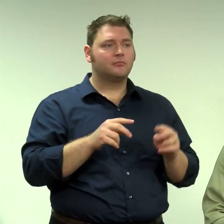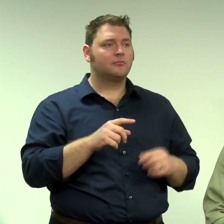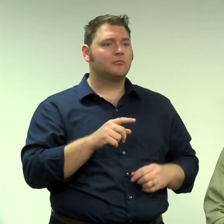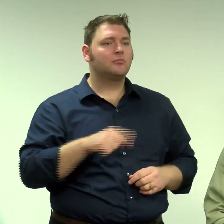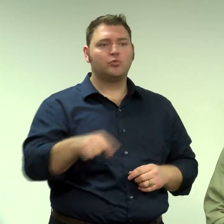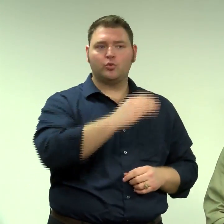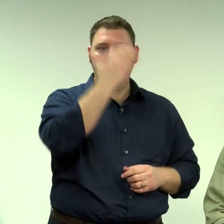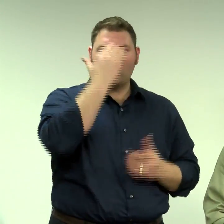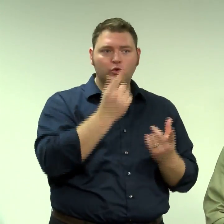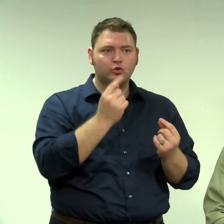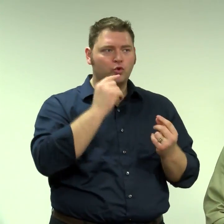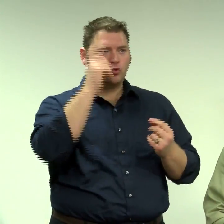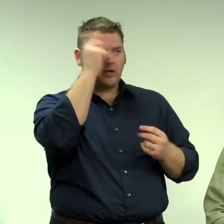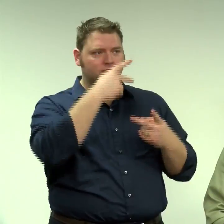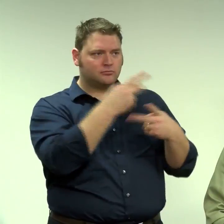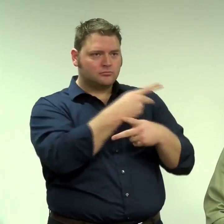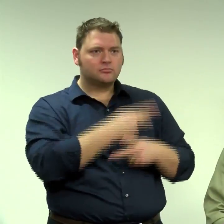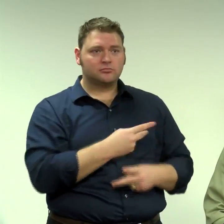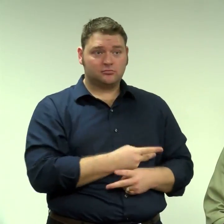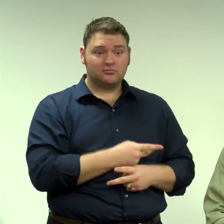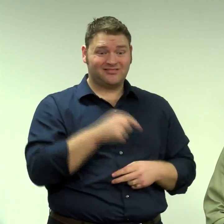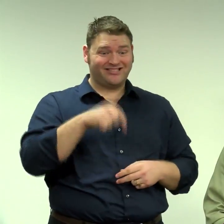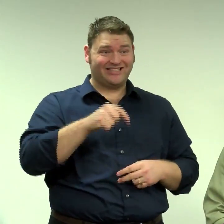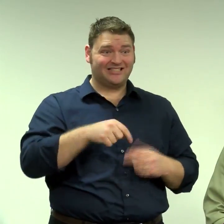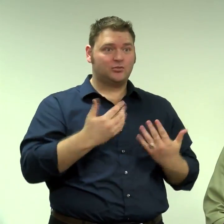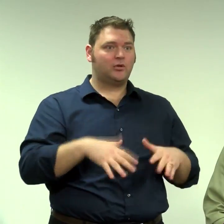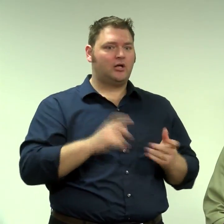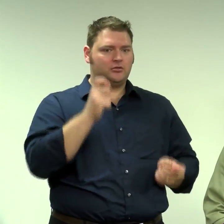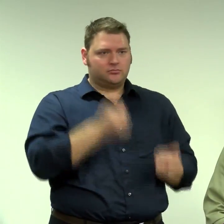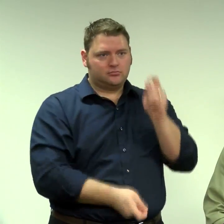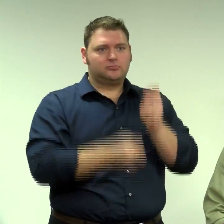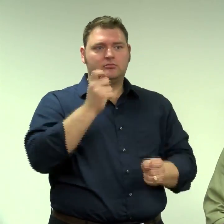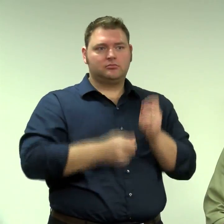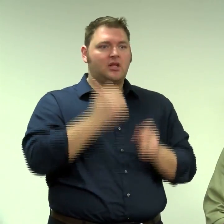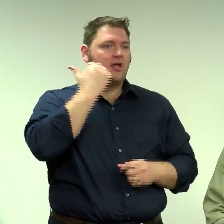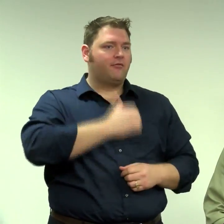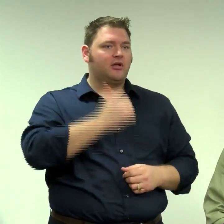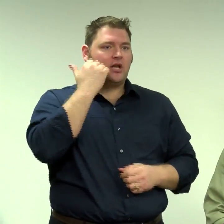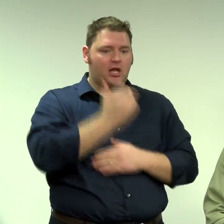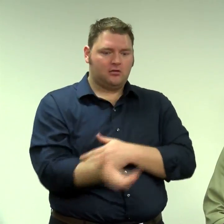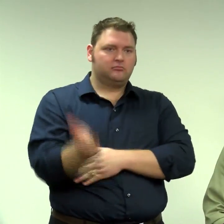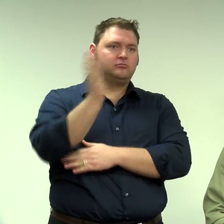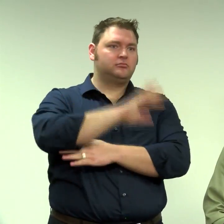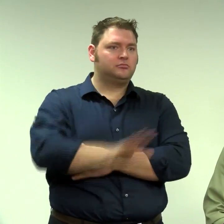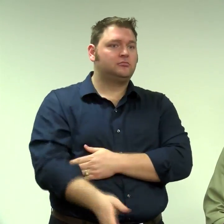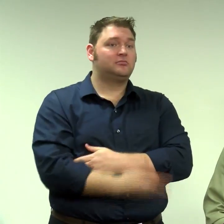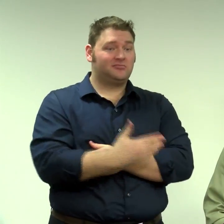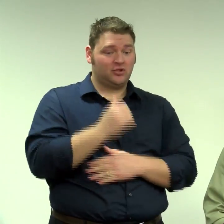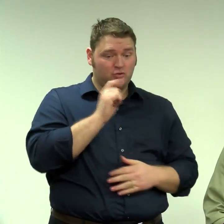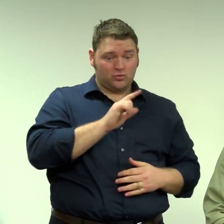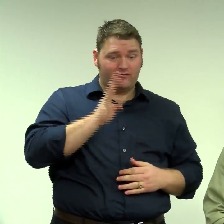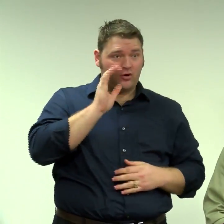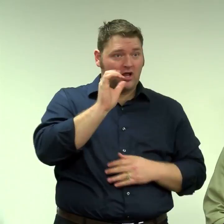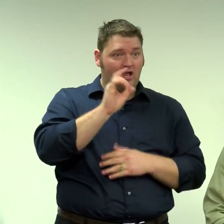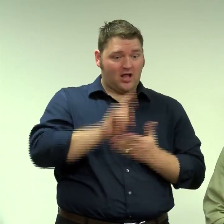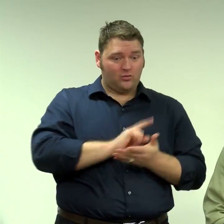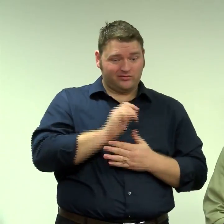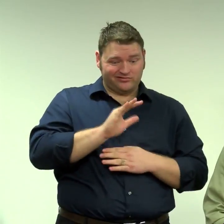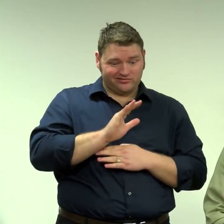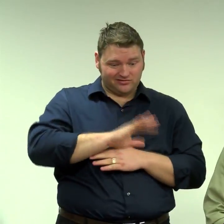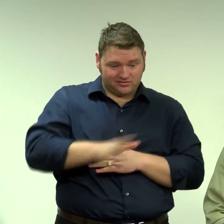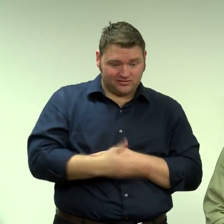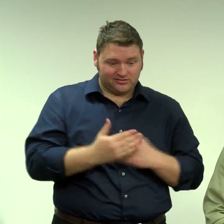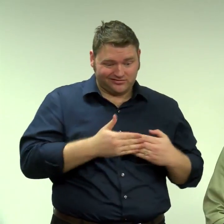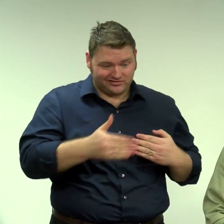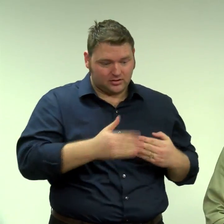The situation still remains dynamic and will be dynamic throughout the next 24 hours. But we are monitoring